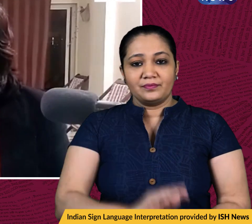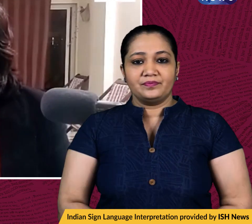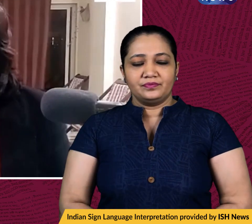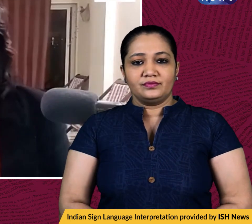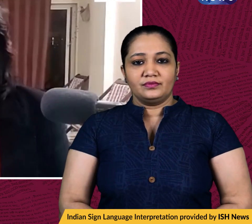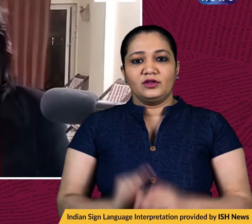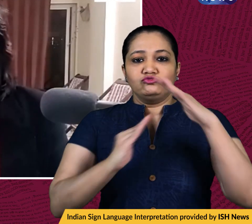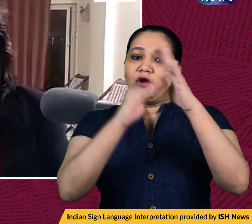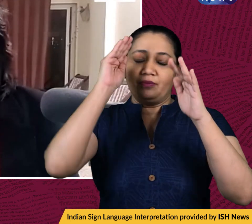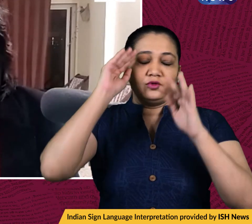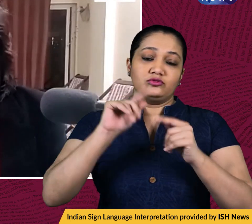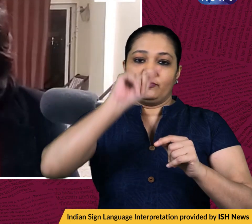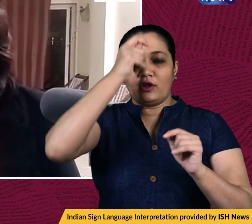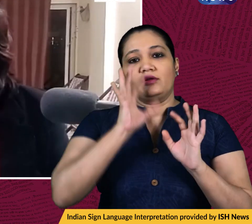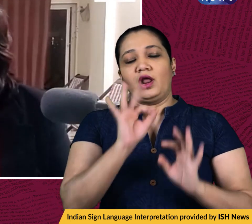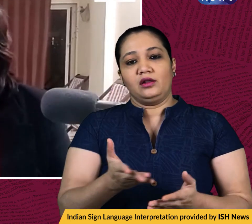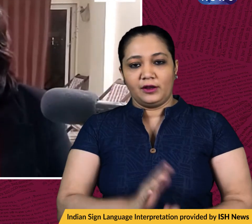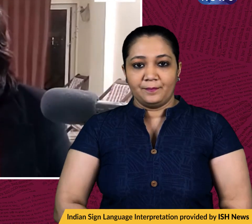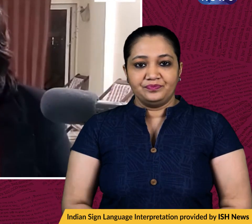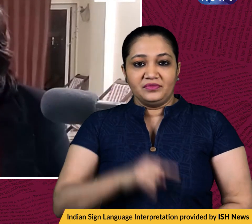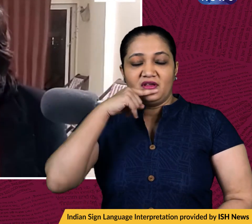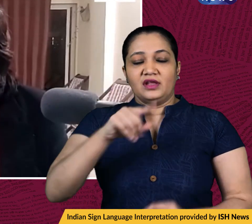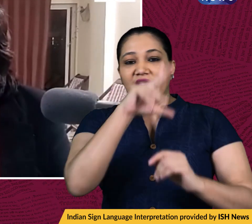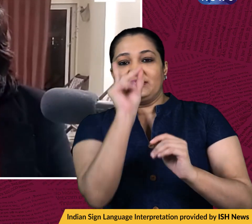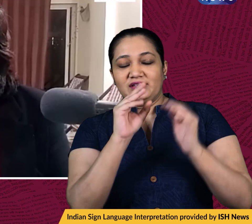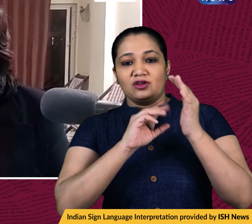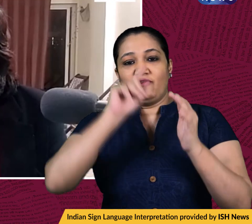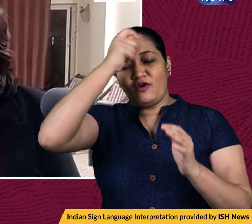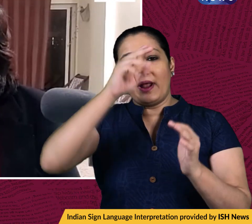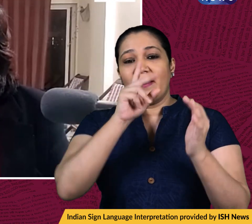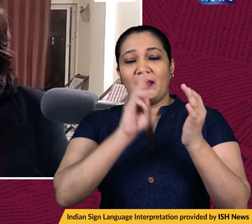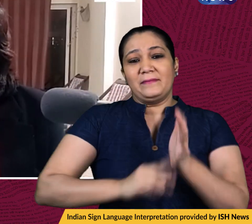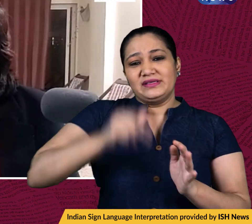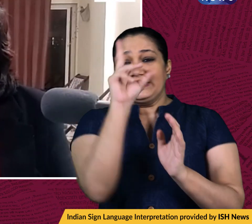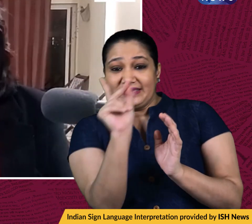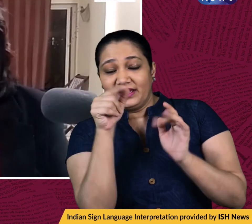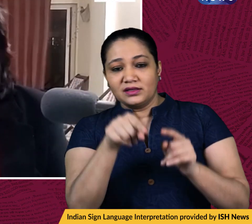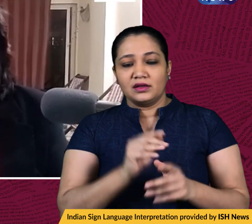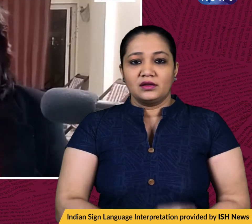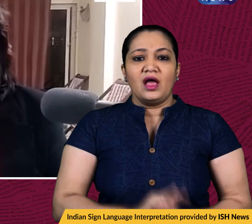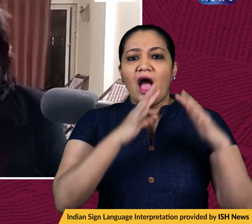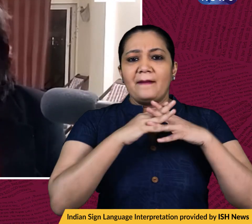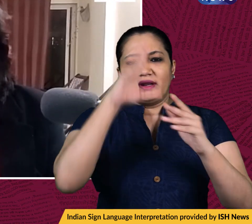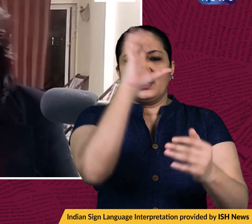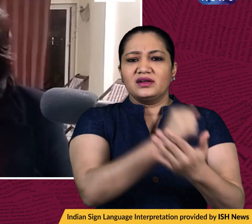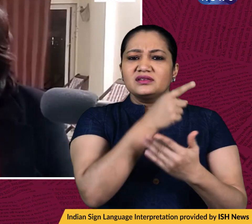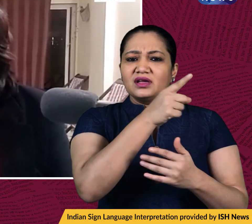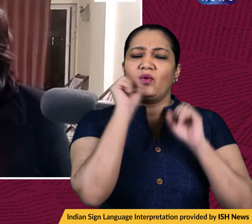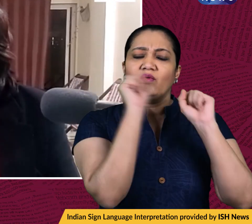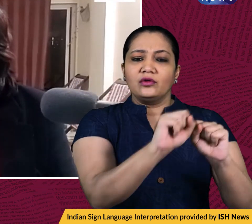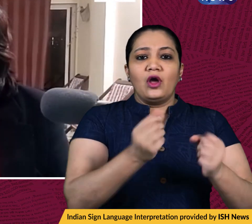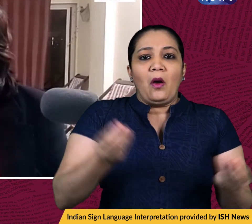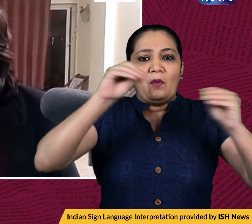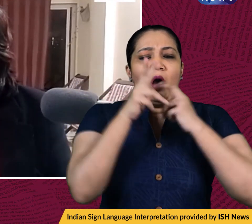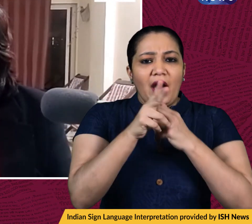crisis at the top of international news. Russia's deputy foreign minister has said that the US's decision